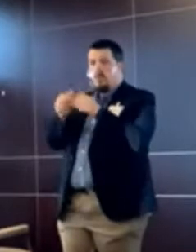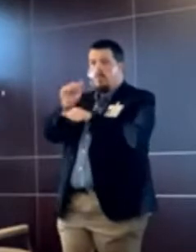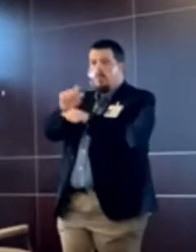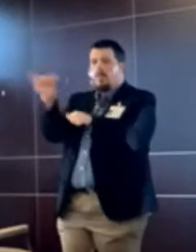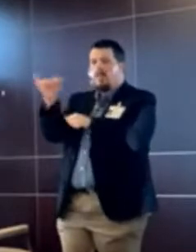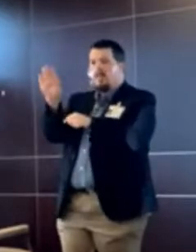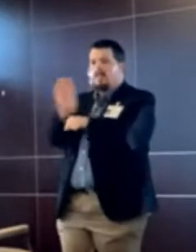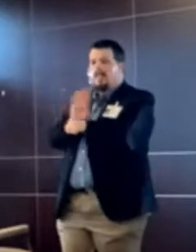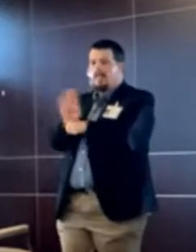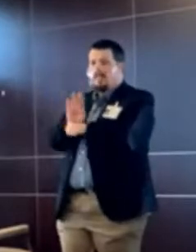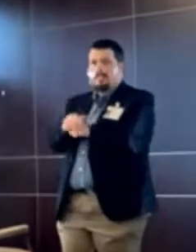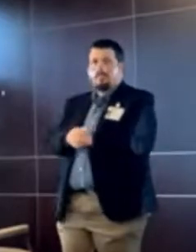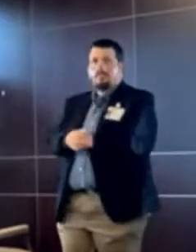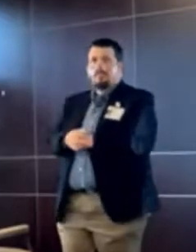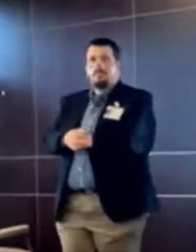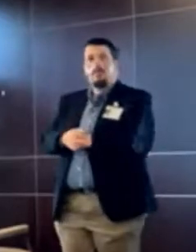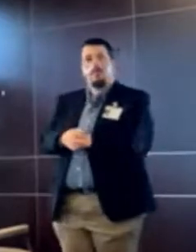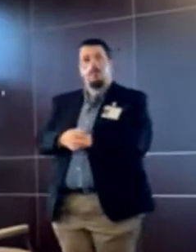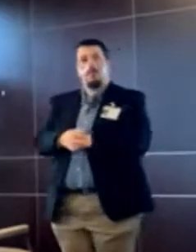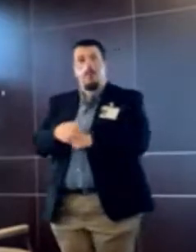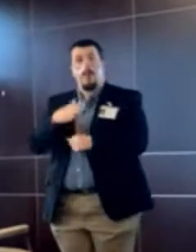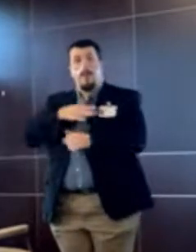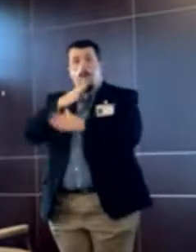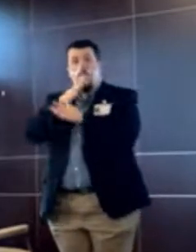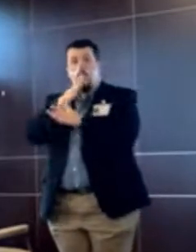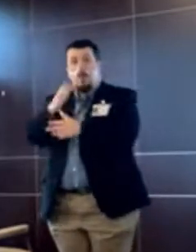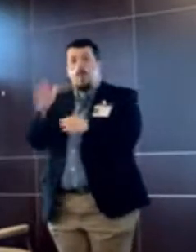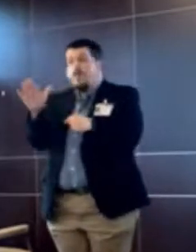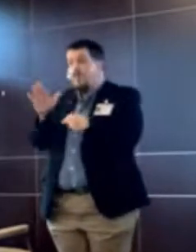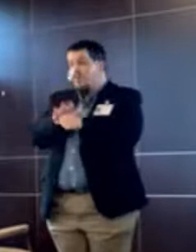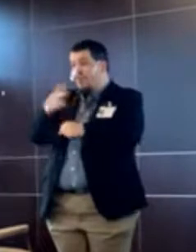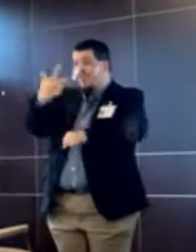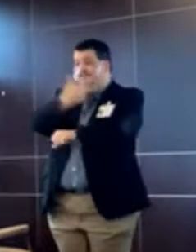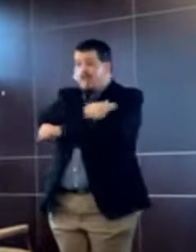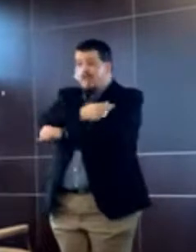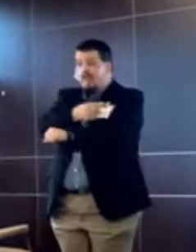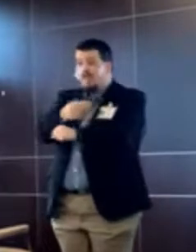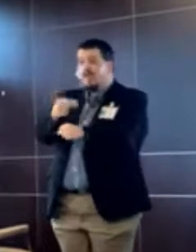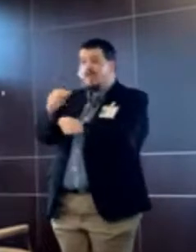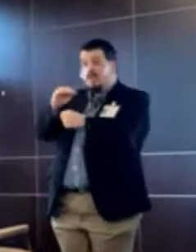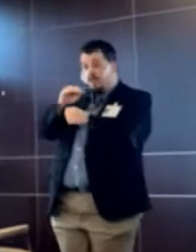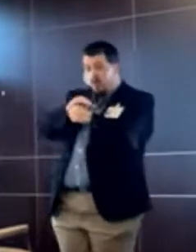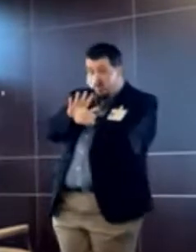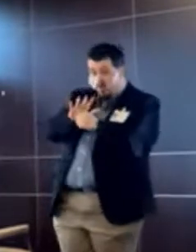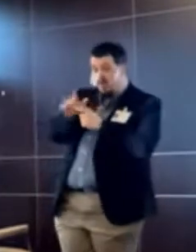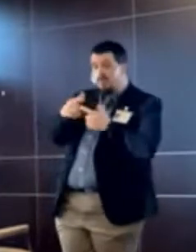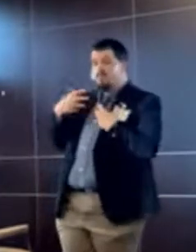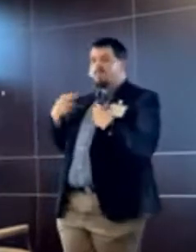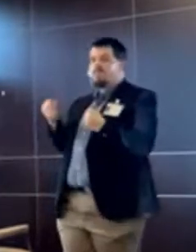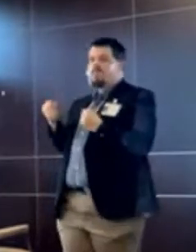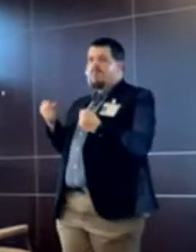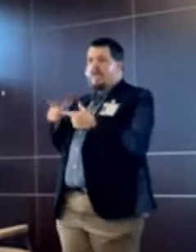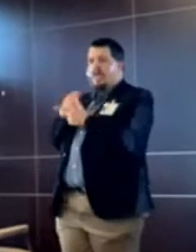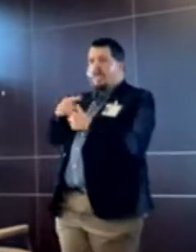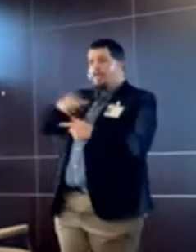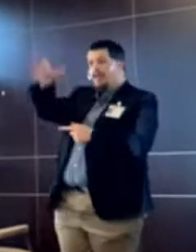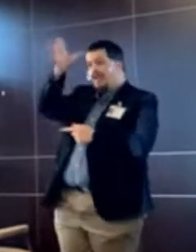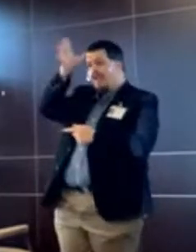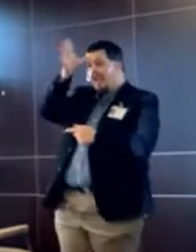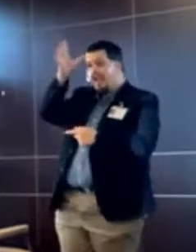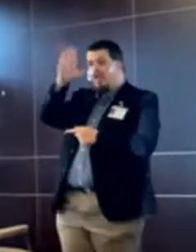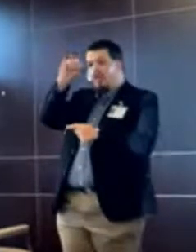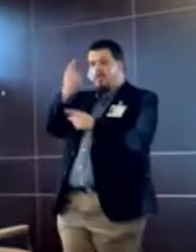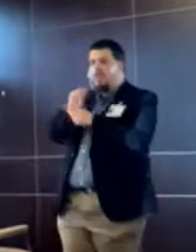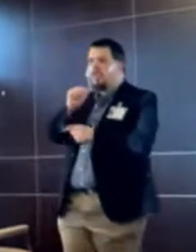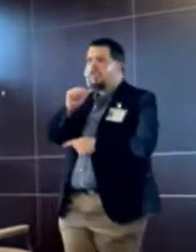same business. My grandmother was fully vaccinated, so she contracted COVID and recovered fully. My dad and my brother were